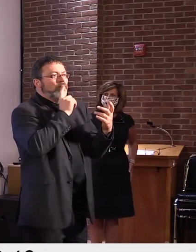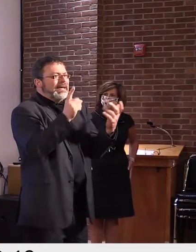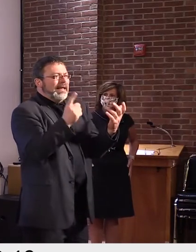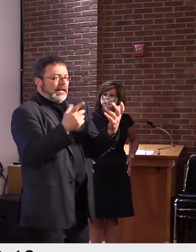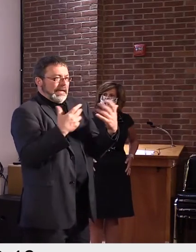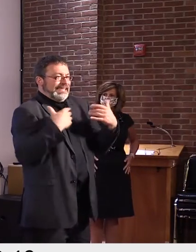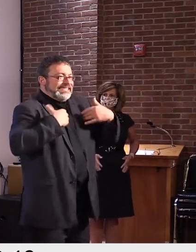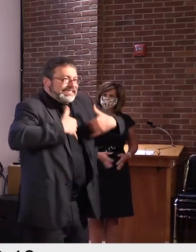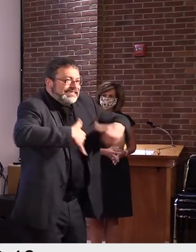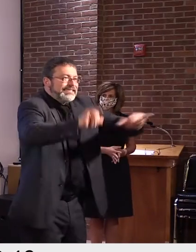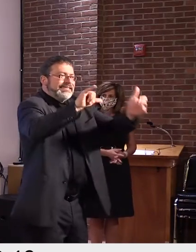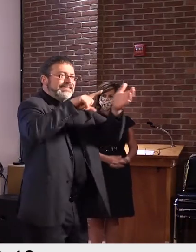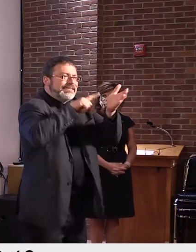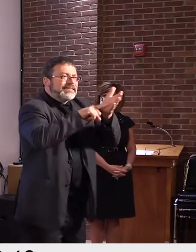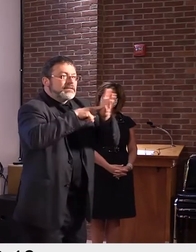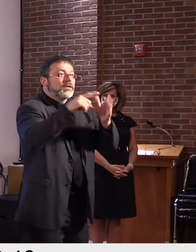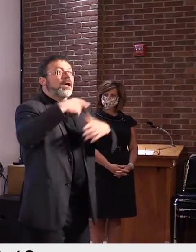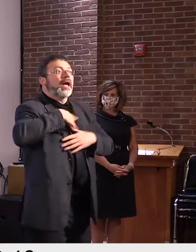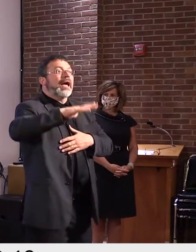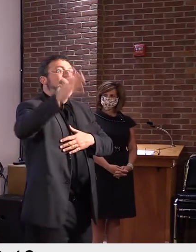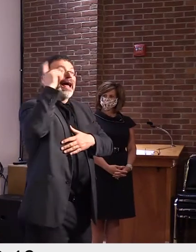that sort, we do usually